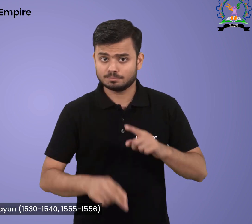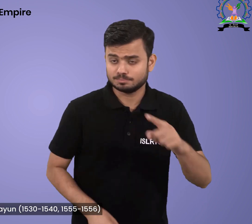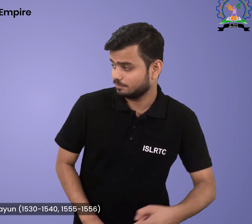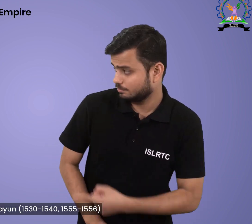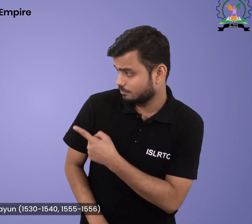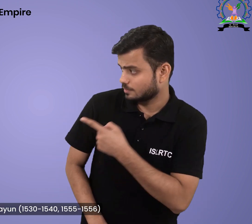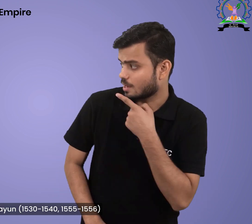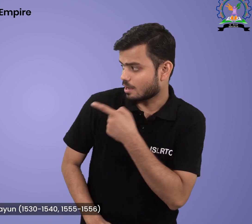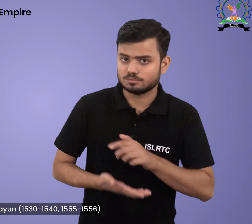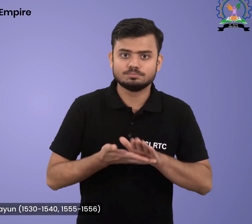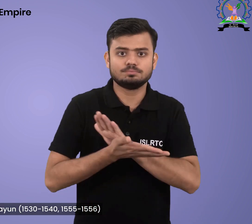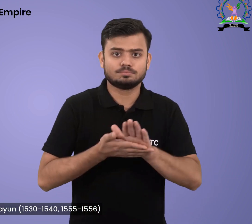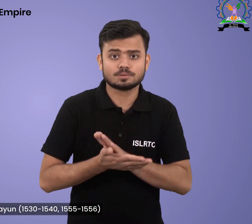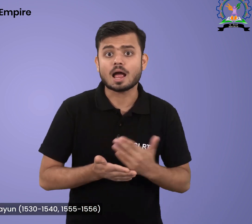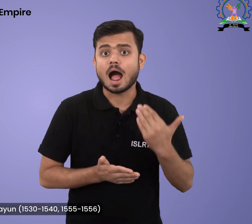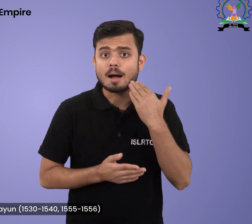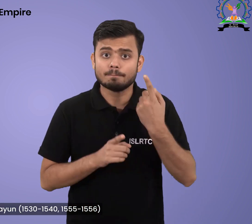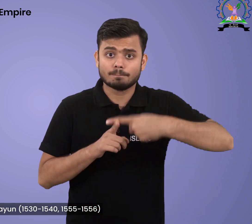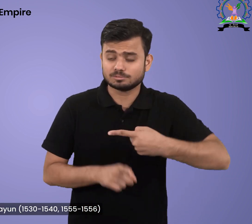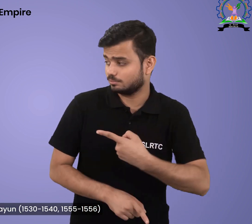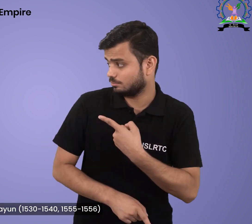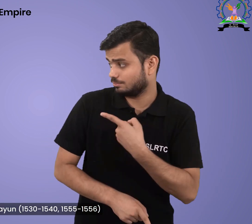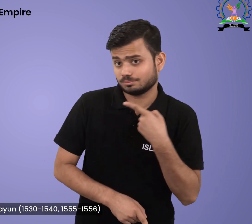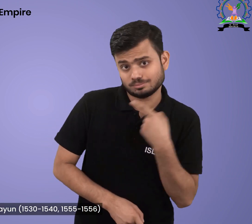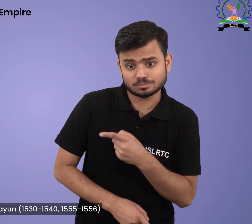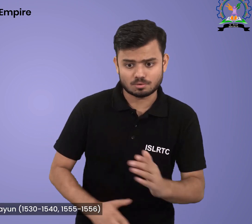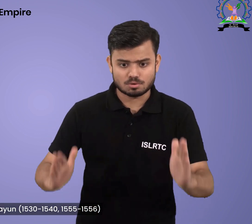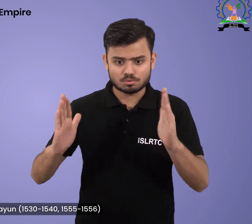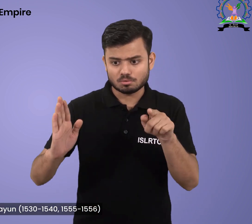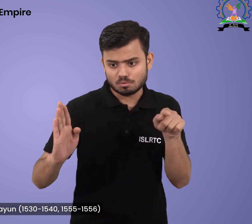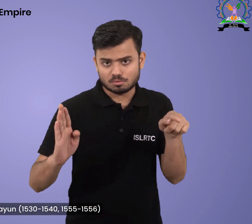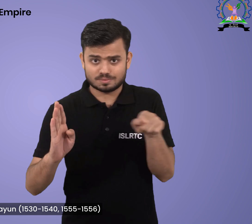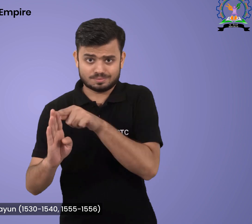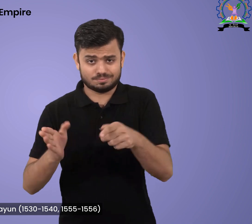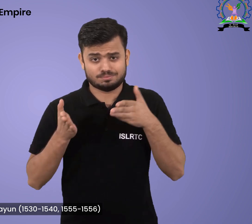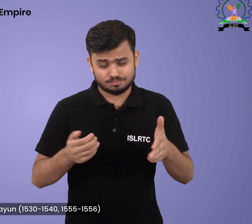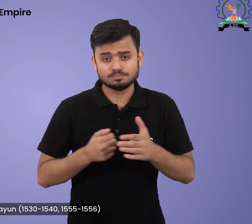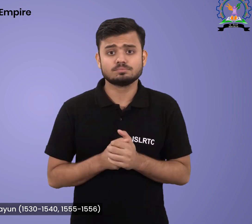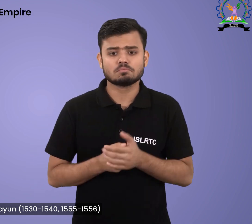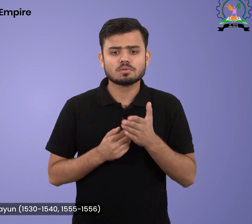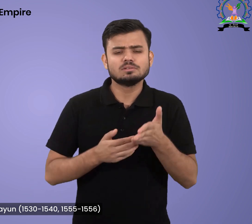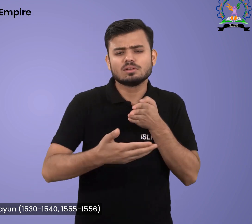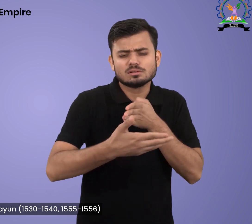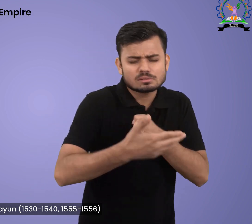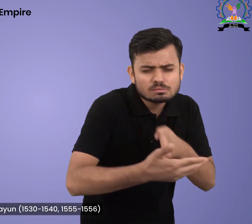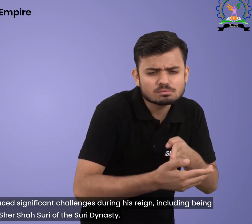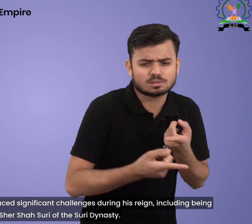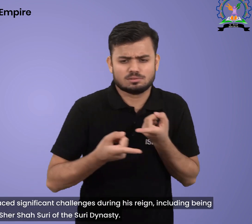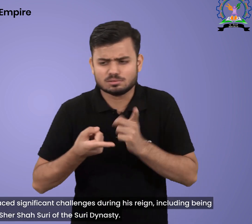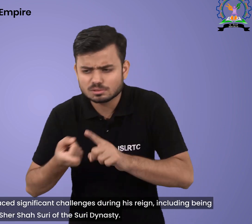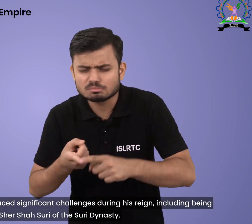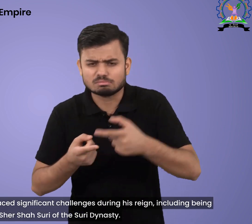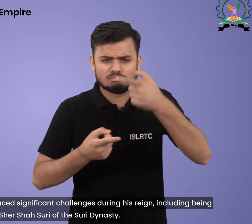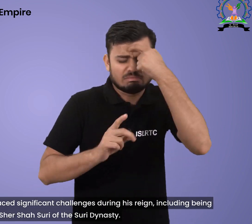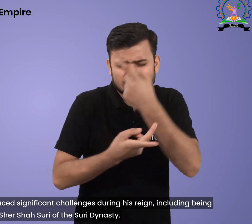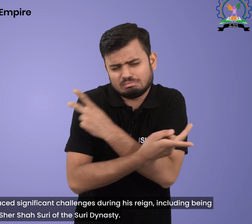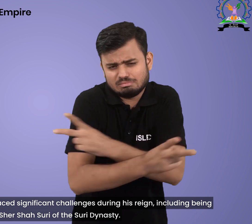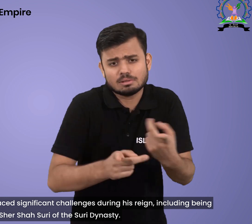Humayun, 1530 to 1540, 1555 to 1556. Setbacks and recovery.